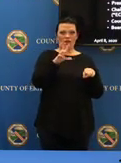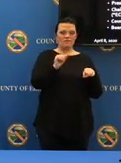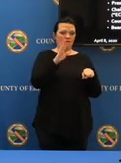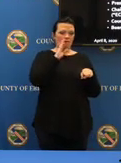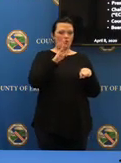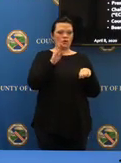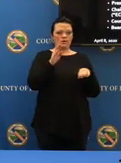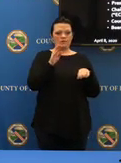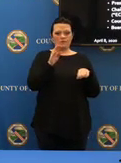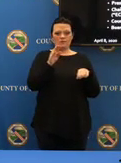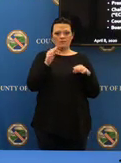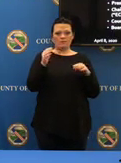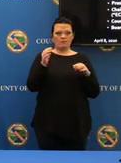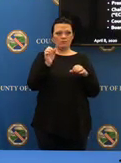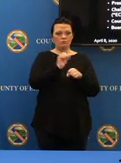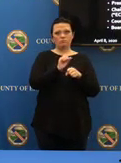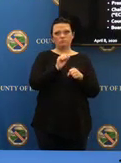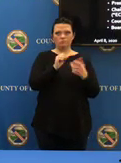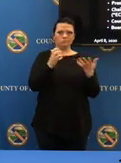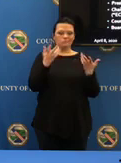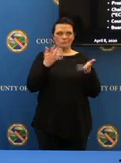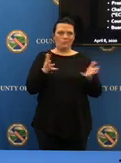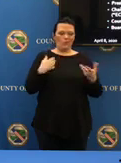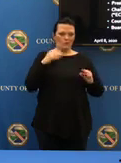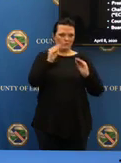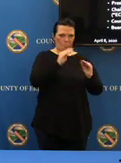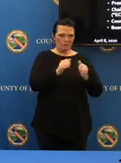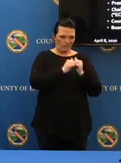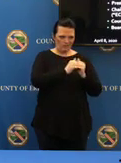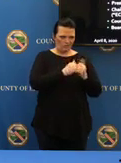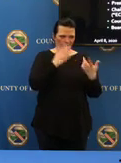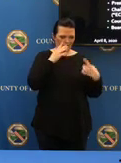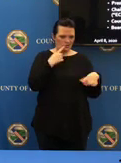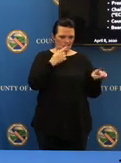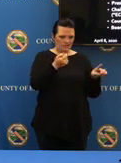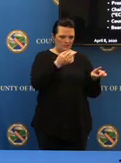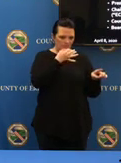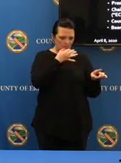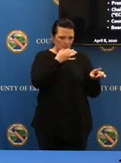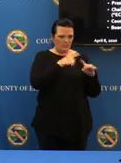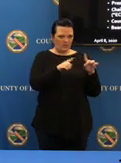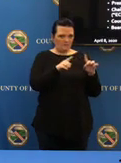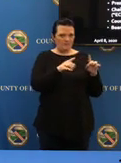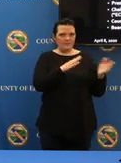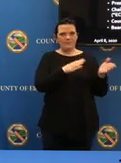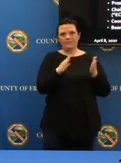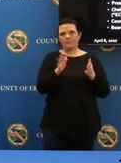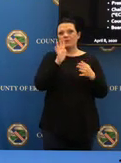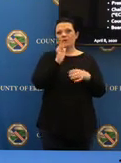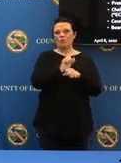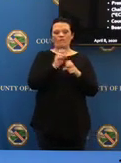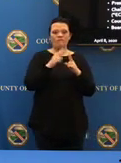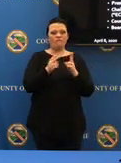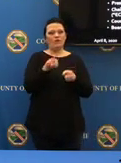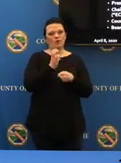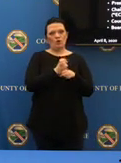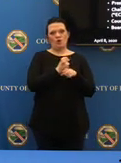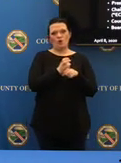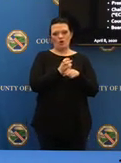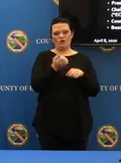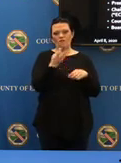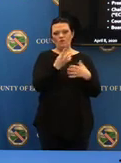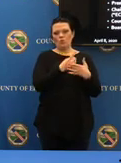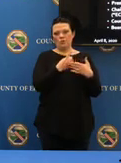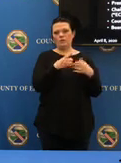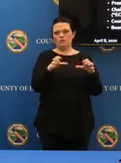put together and work, I should say, we've already put together, and I'll announce a little bit of that soon, but they were going to work very hard over the next few weeks to